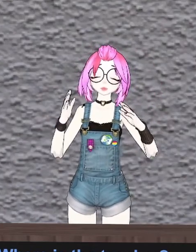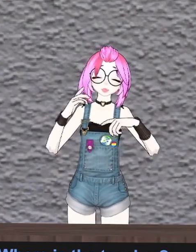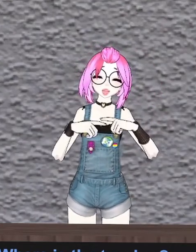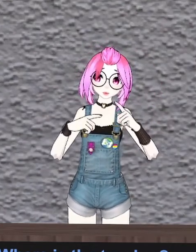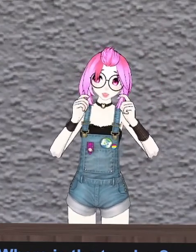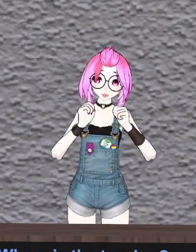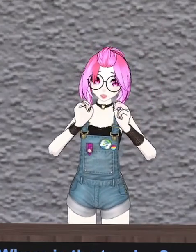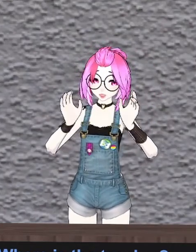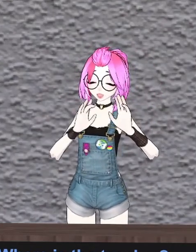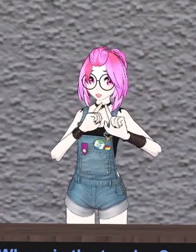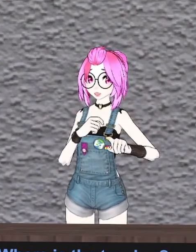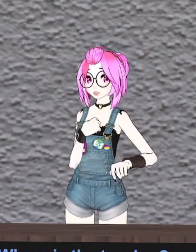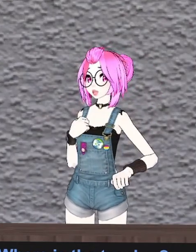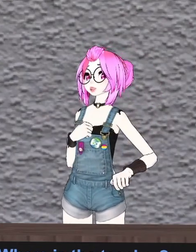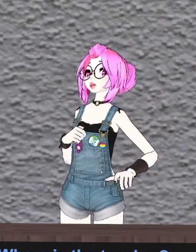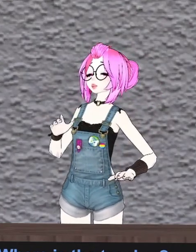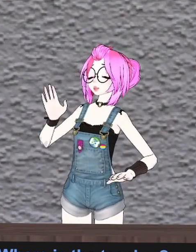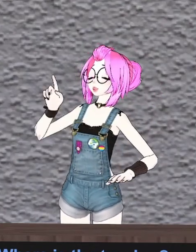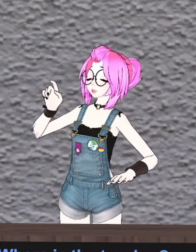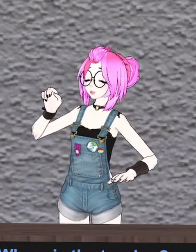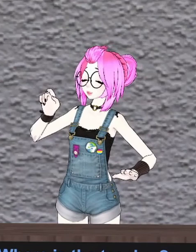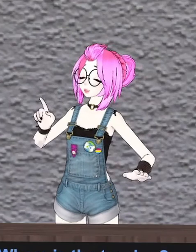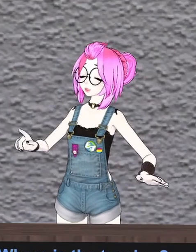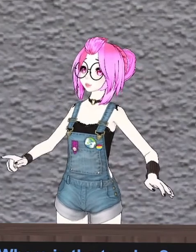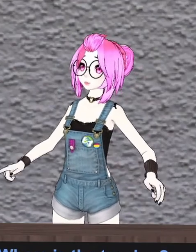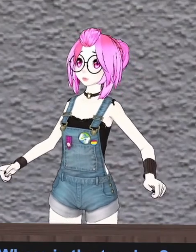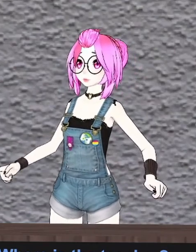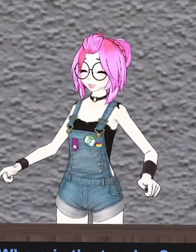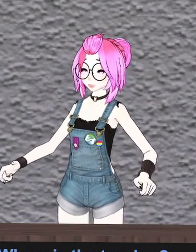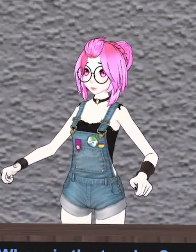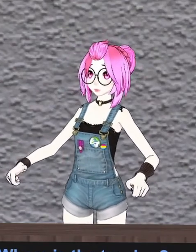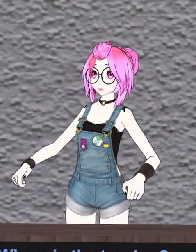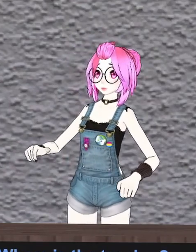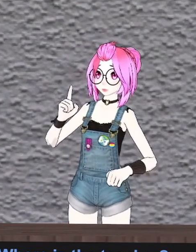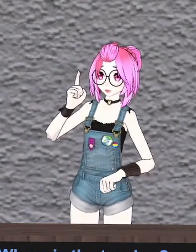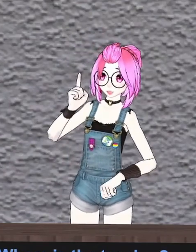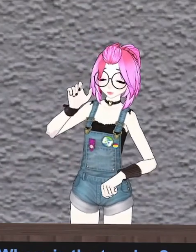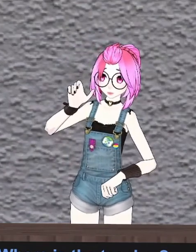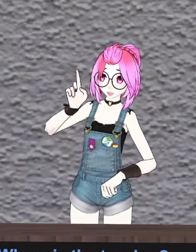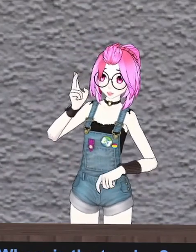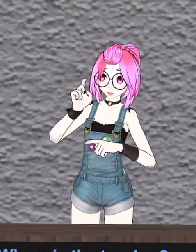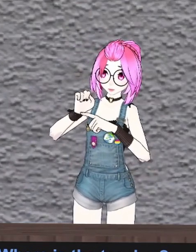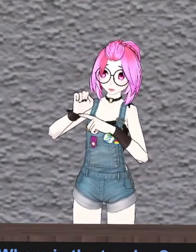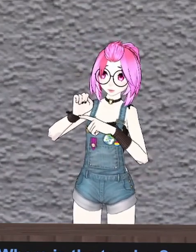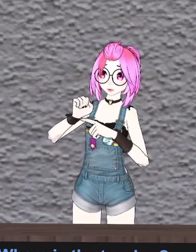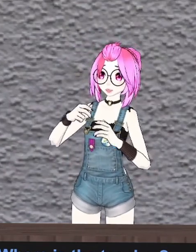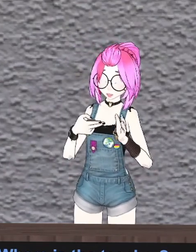I cannot give you a clear answer. I'm sorry. Yeah? What was the actual word that you're Dare. Dare. Oh, okay.